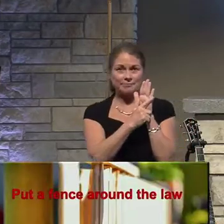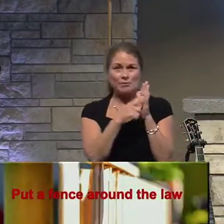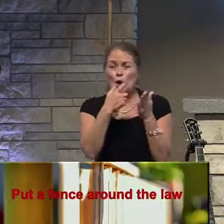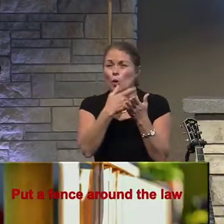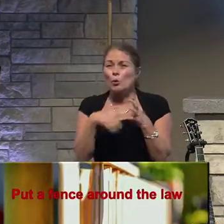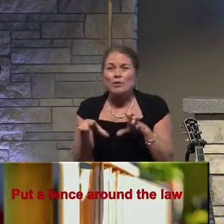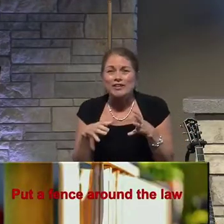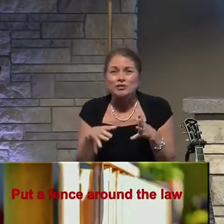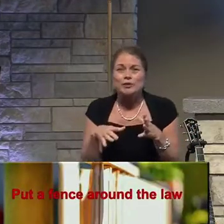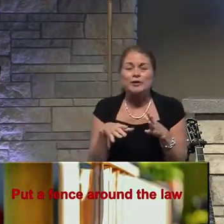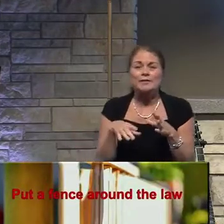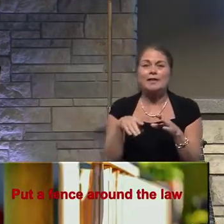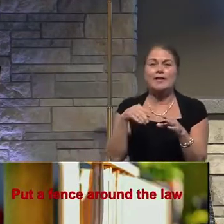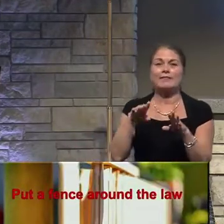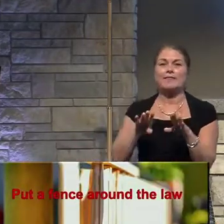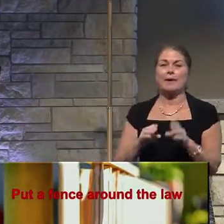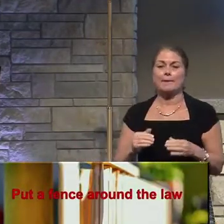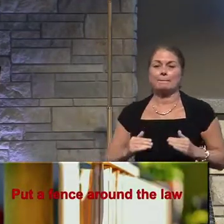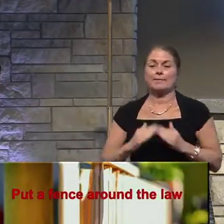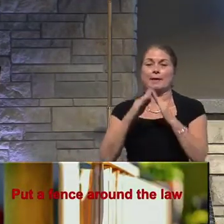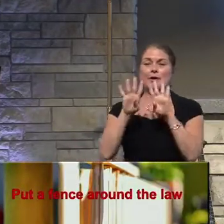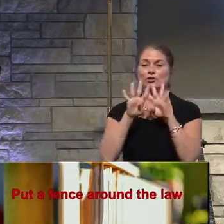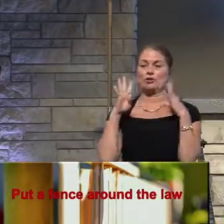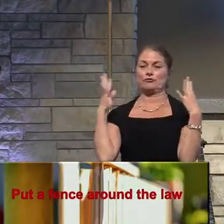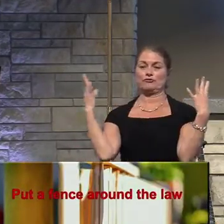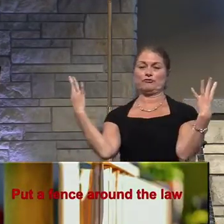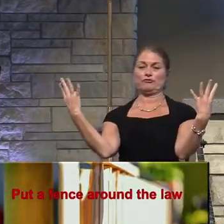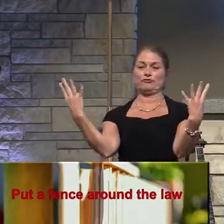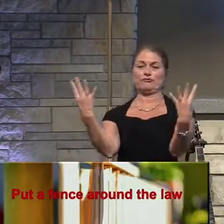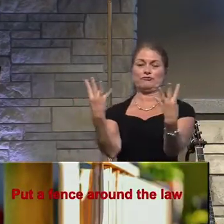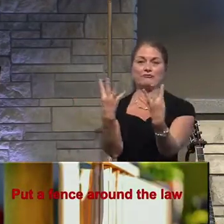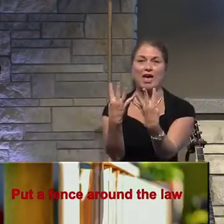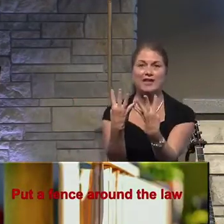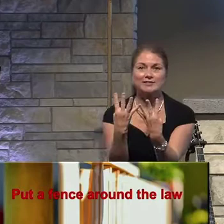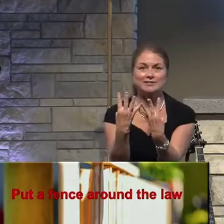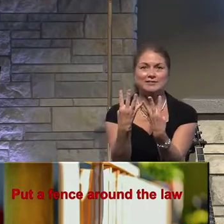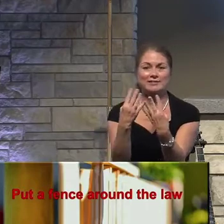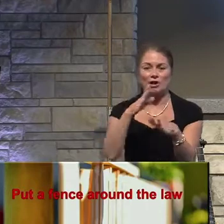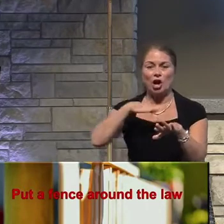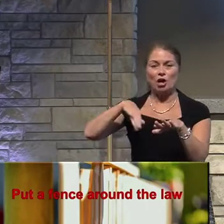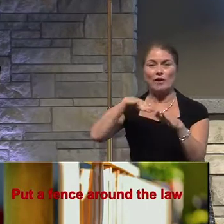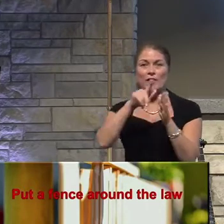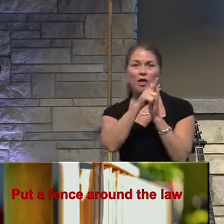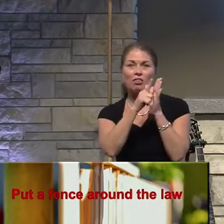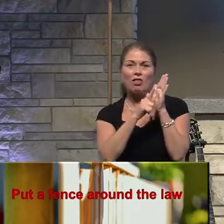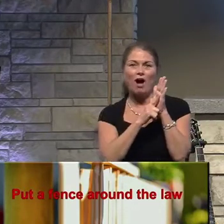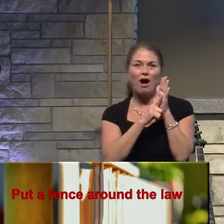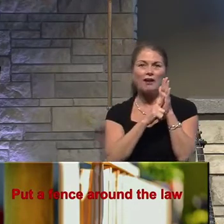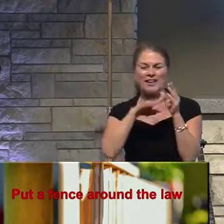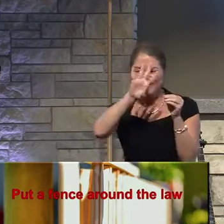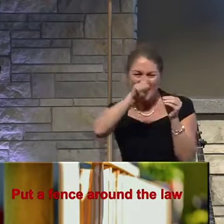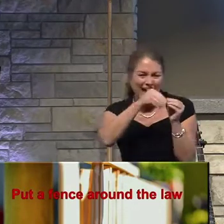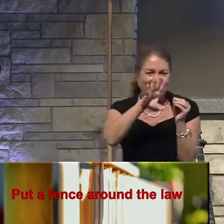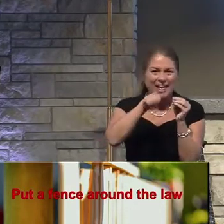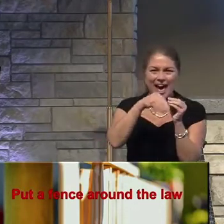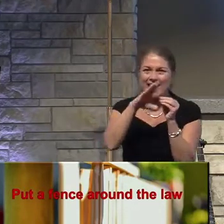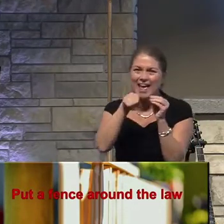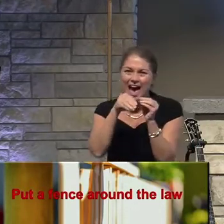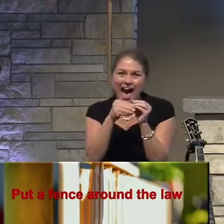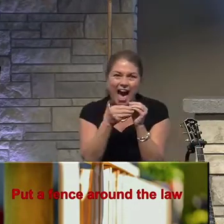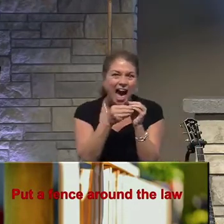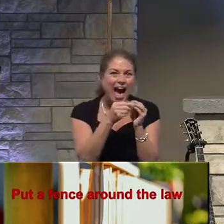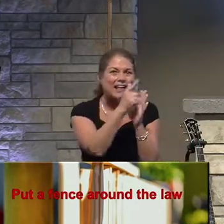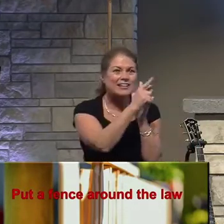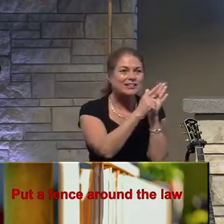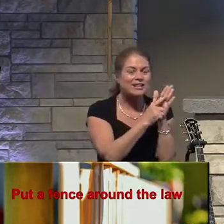they put a fence around the law. They made all of these additional laws, all of these additional restrictions, so that you would